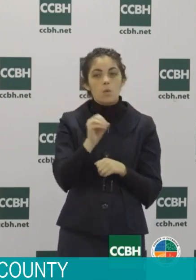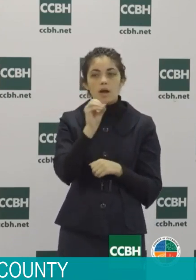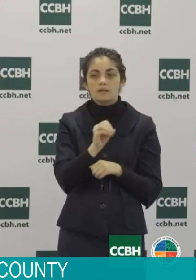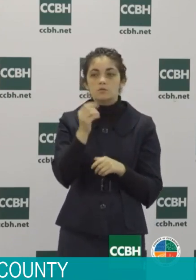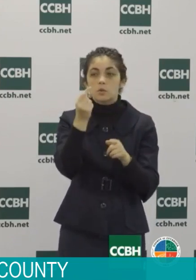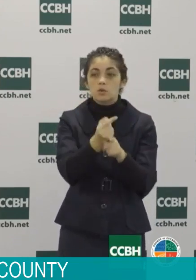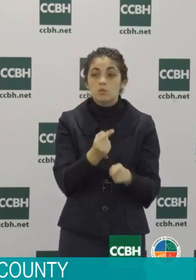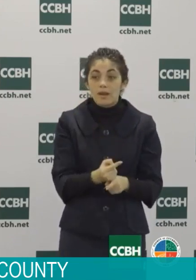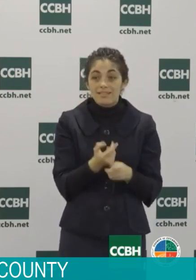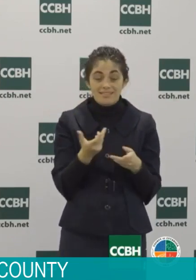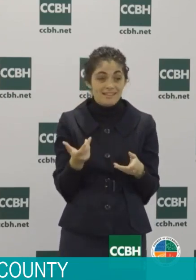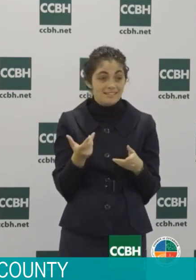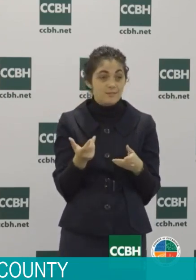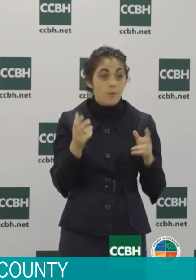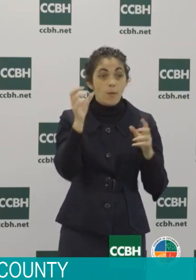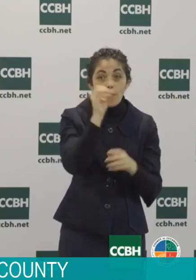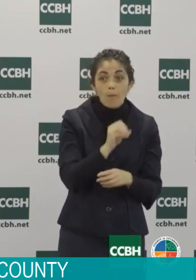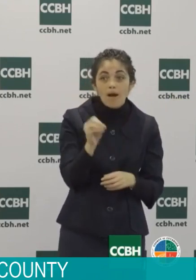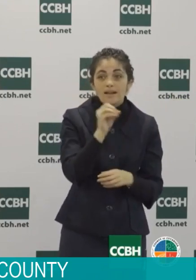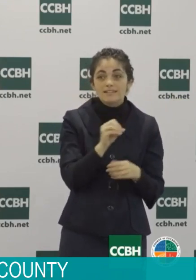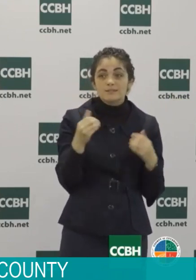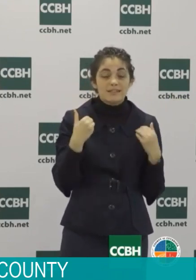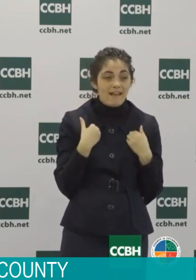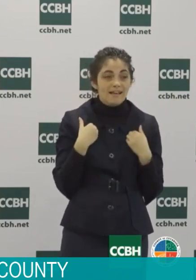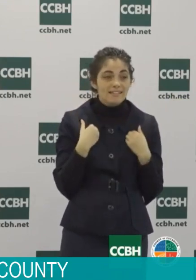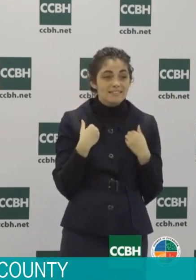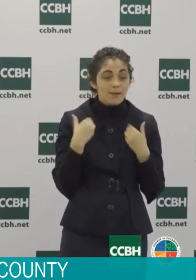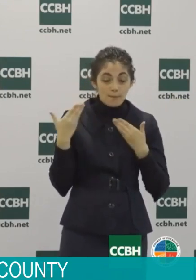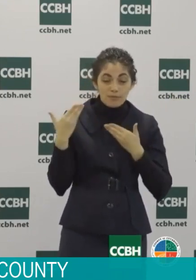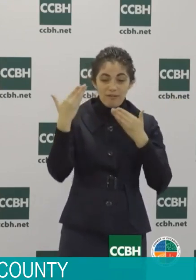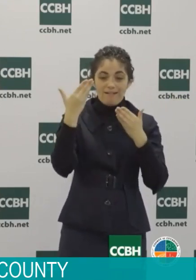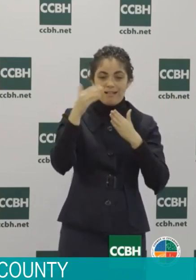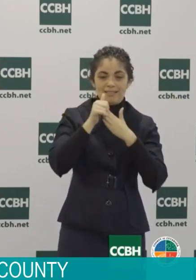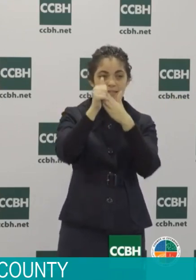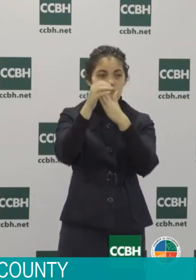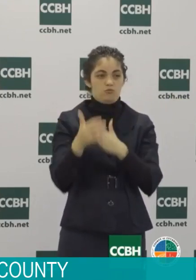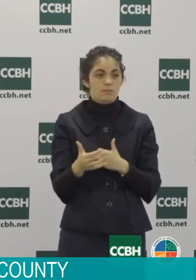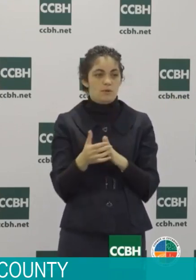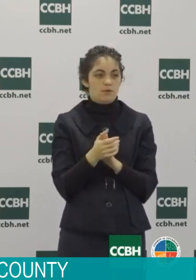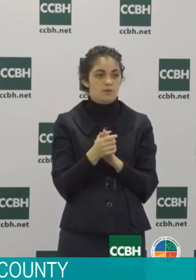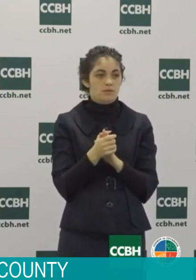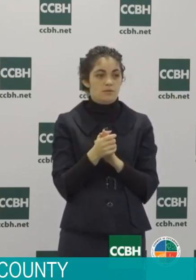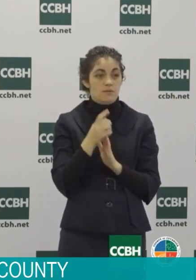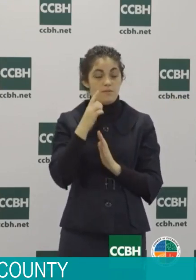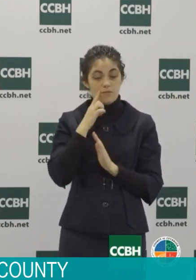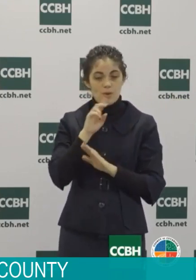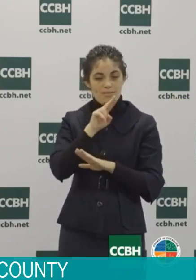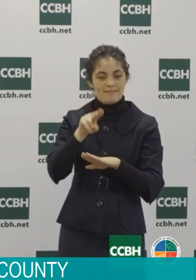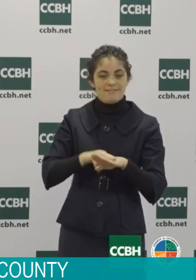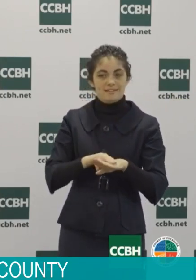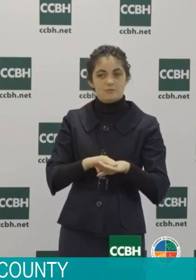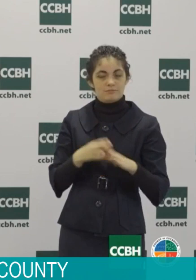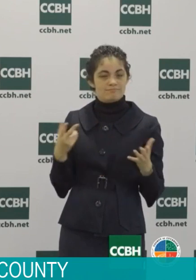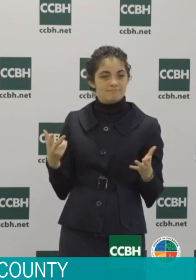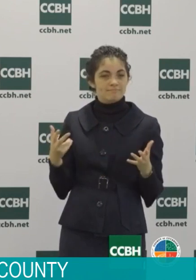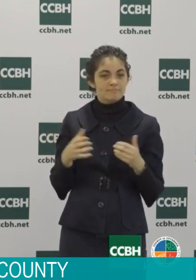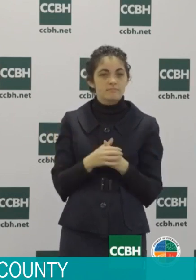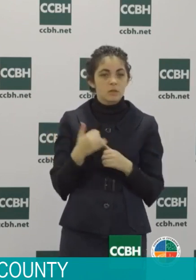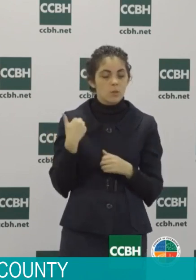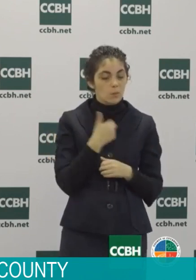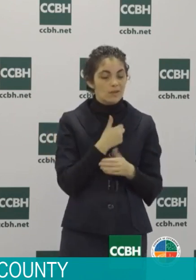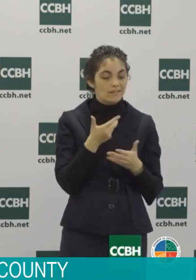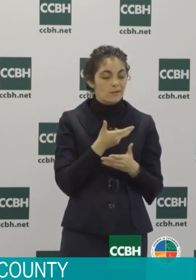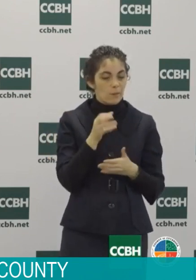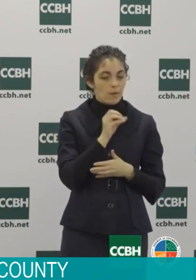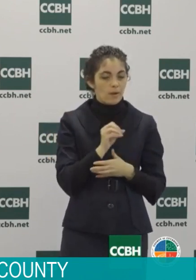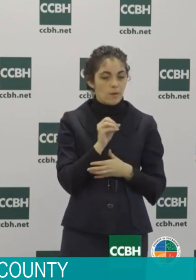doing the right things, that Ohio is providing leadership for, I think, the nation. And what we have